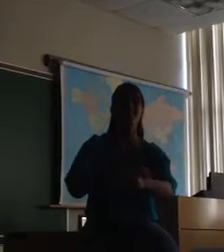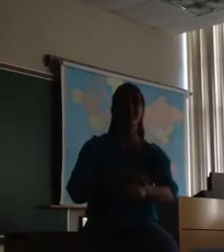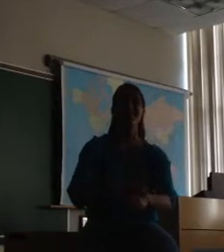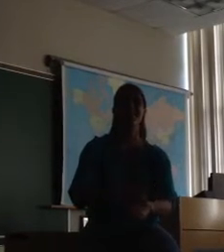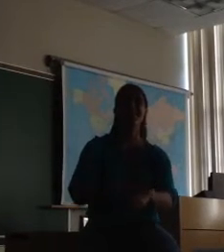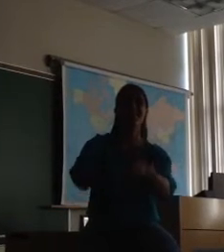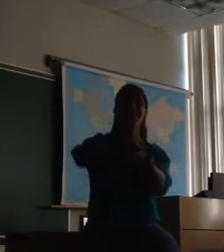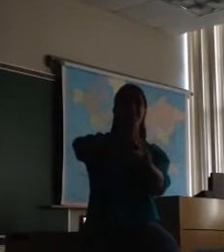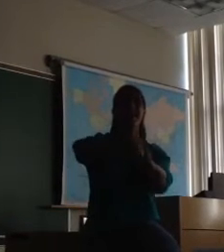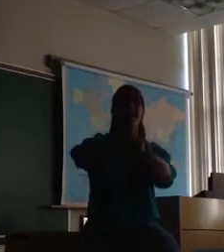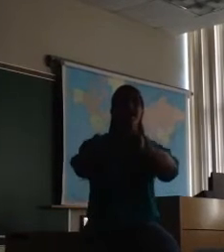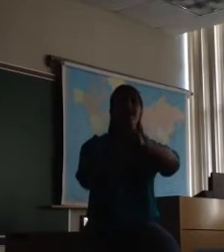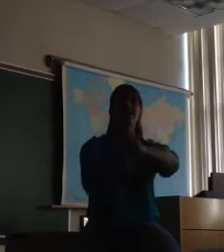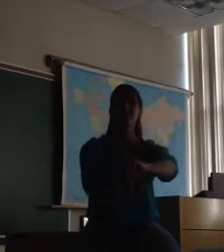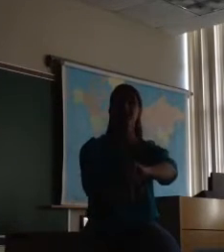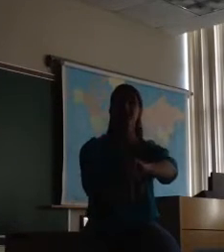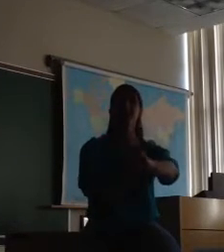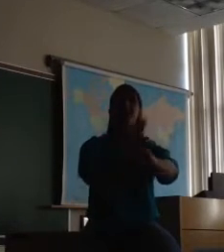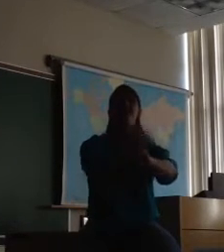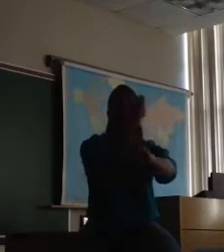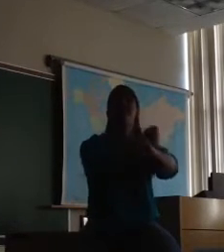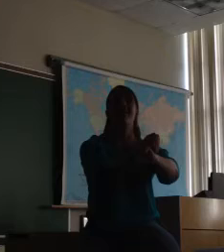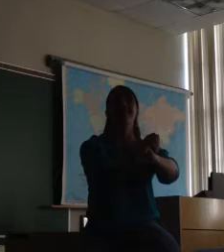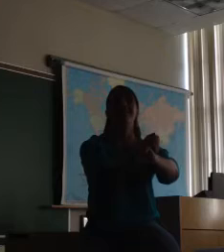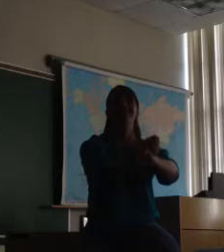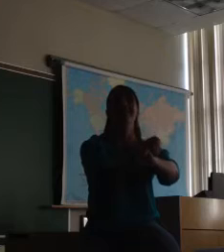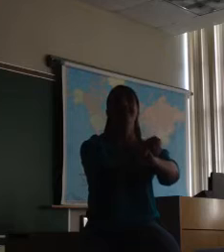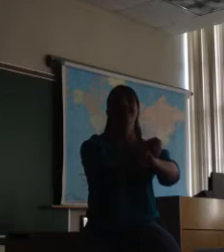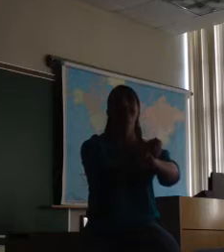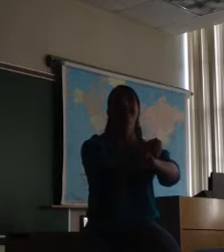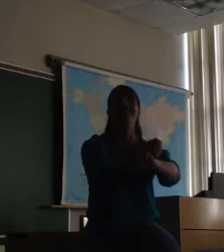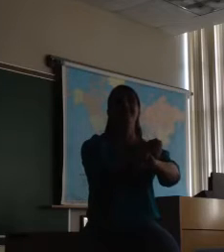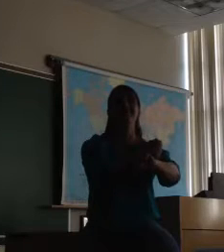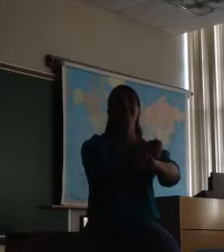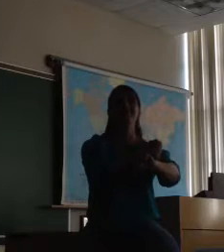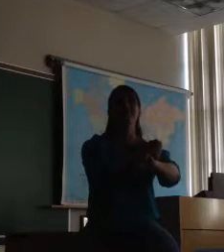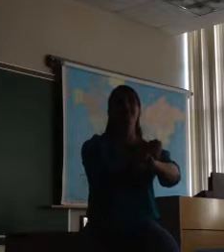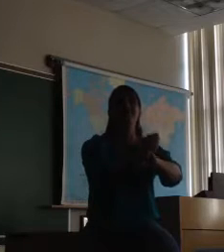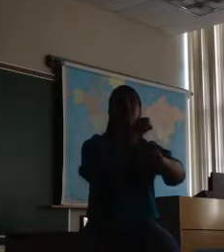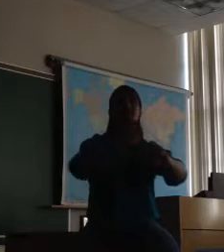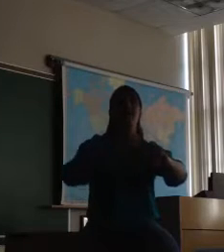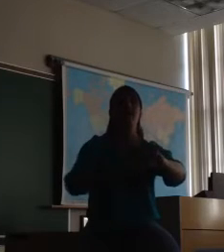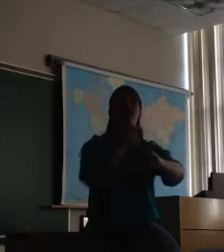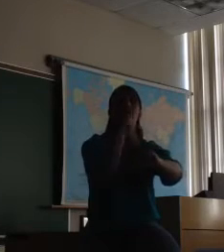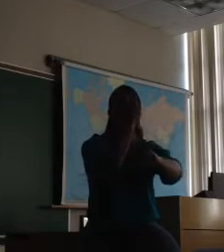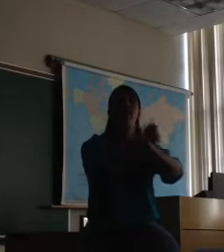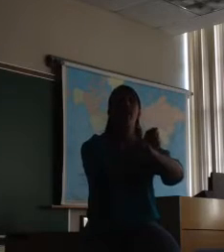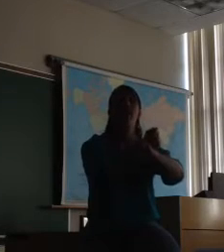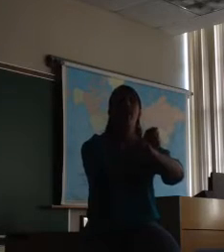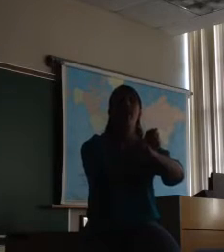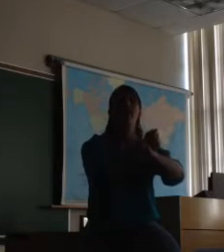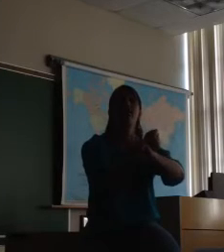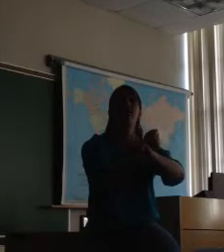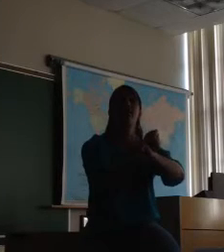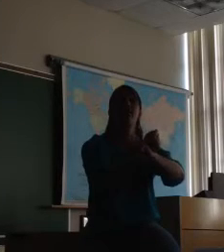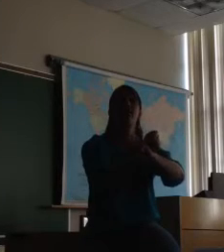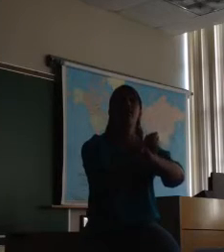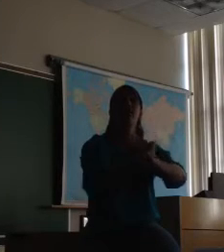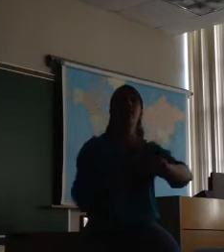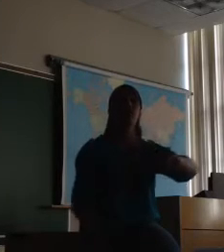work. I'm good with that. Flip it over. Lock. Nah. Oh, Yeah. There The you